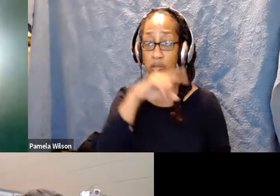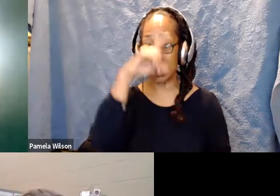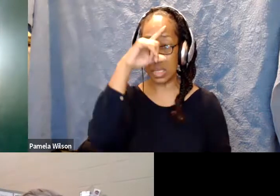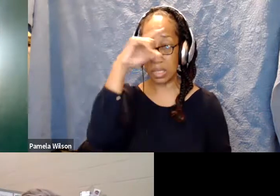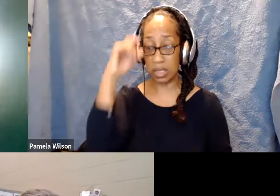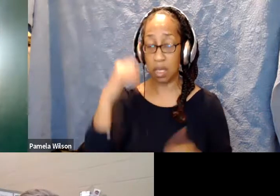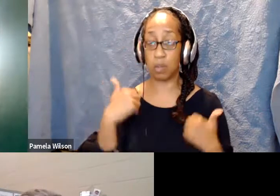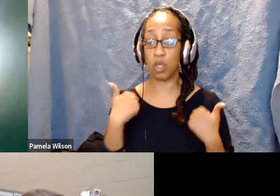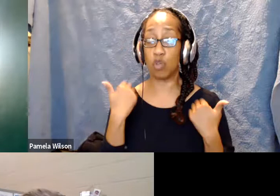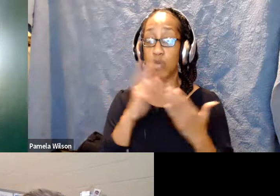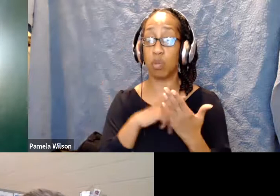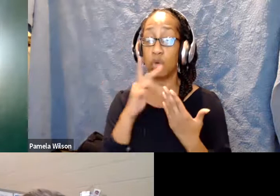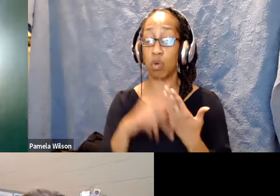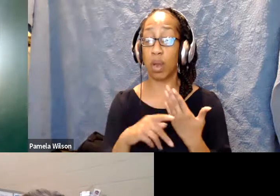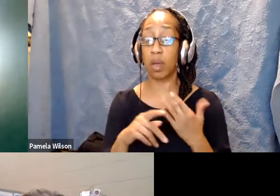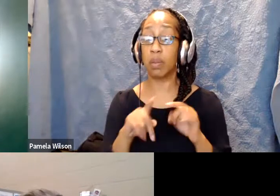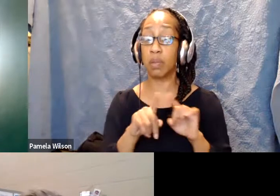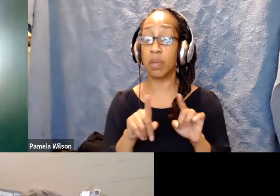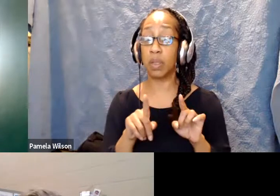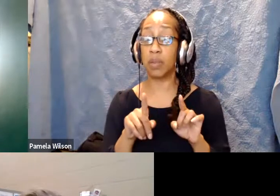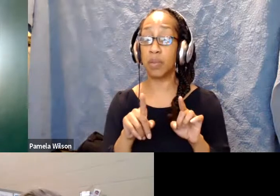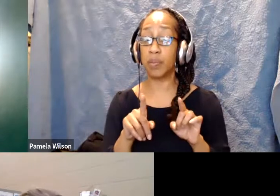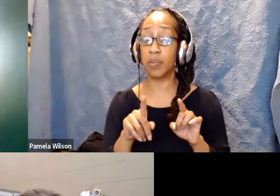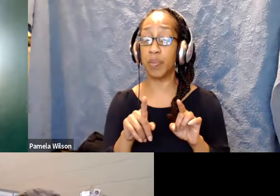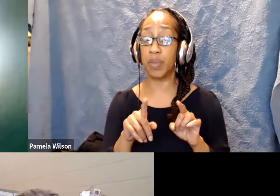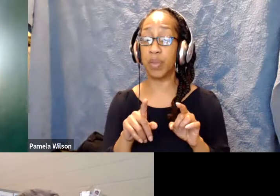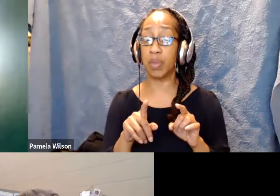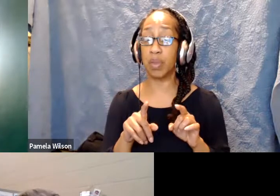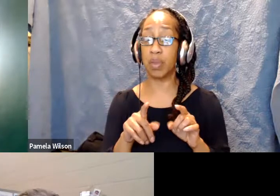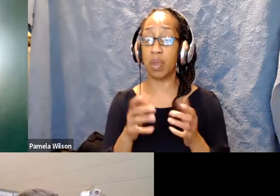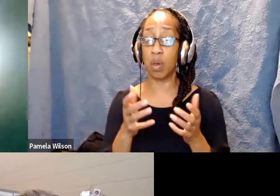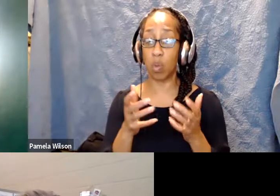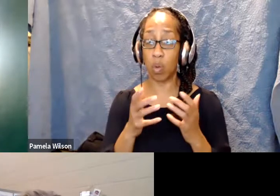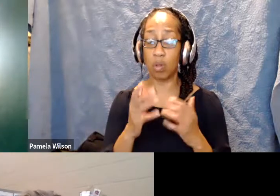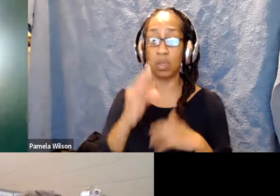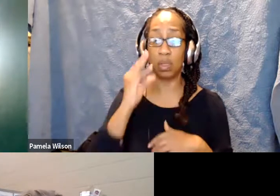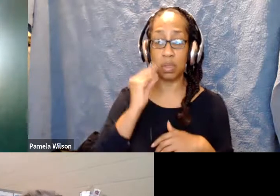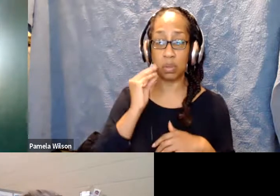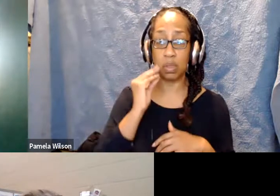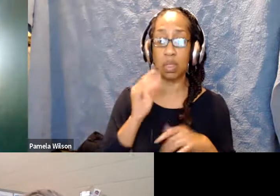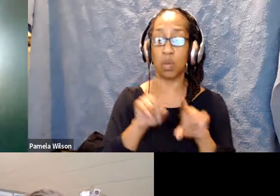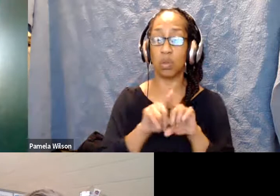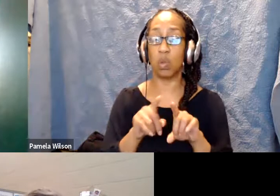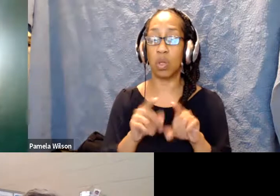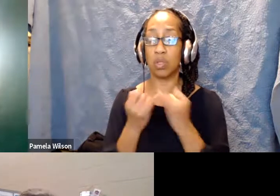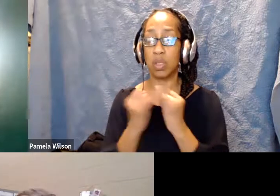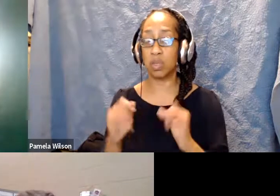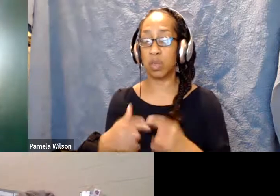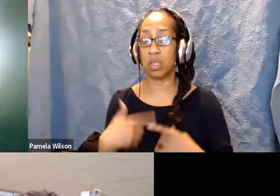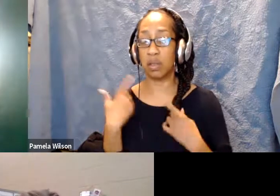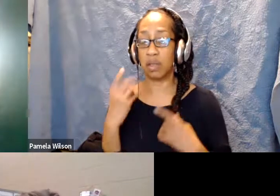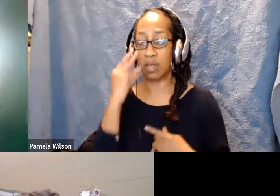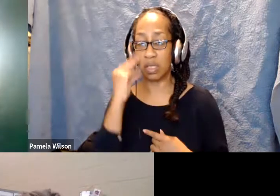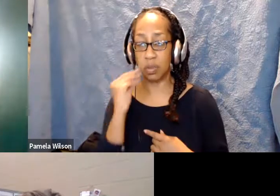youth program, but they realize that they want to take it to that extra level and really have that independent living experience as well. So they